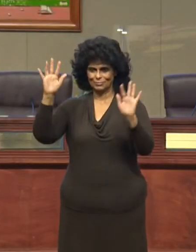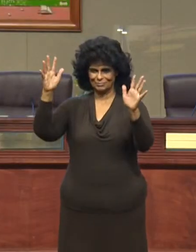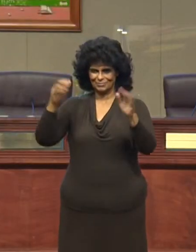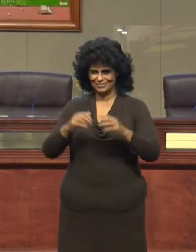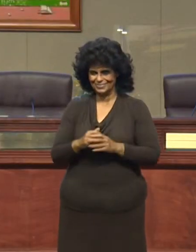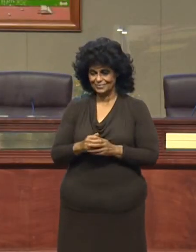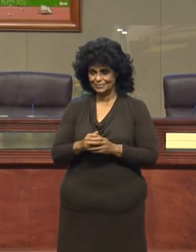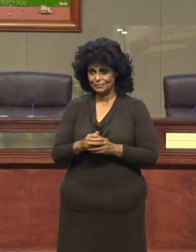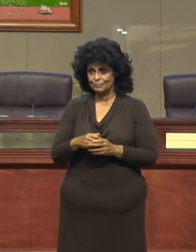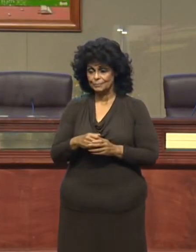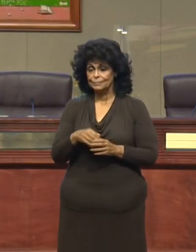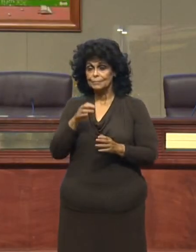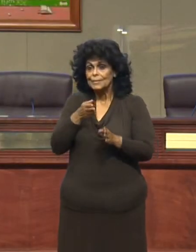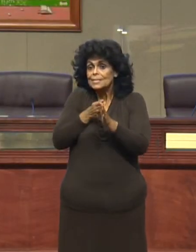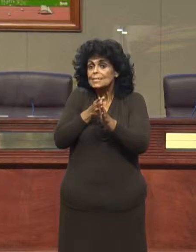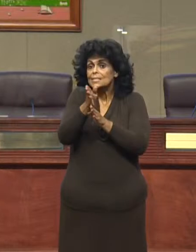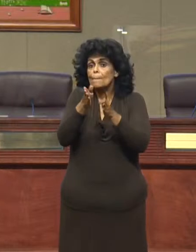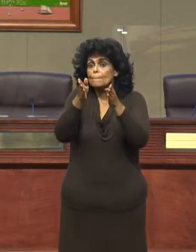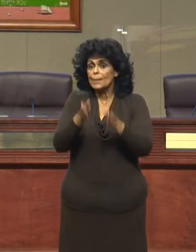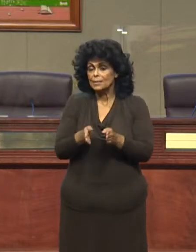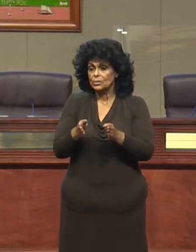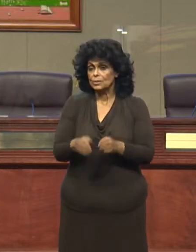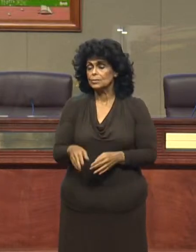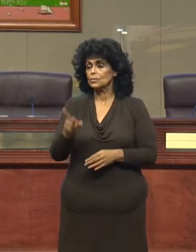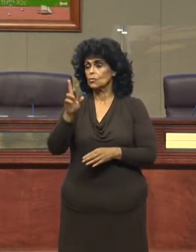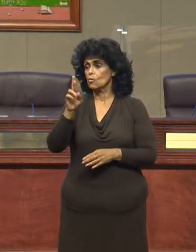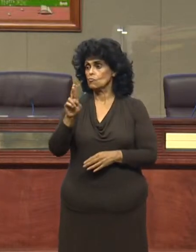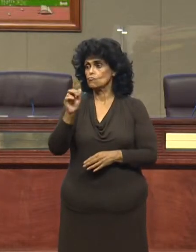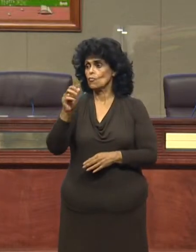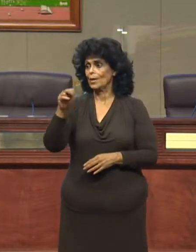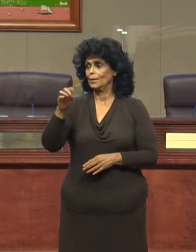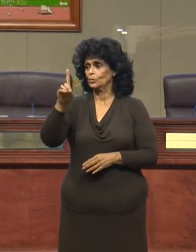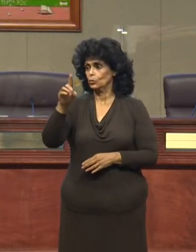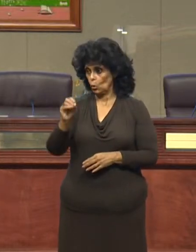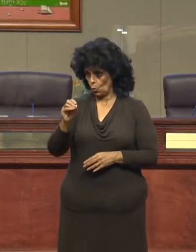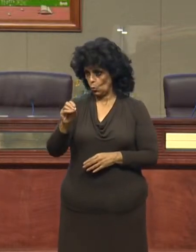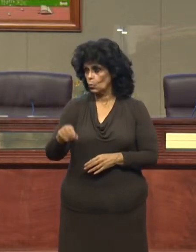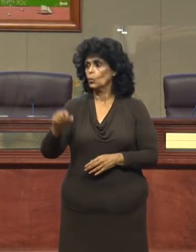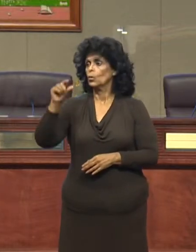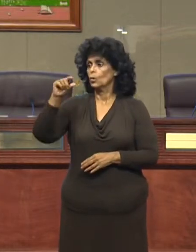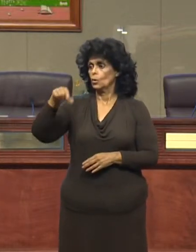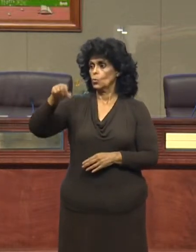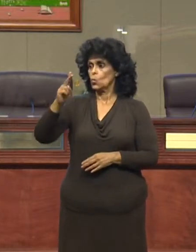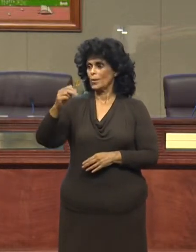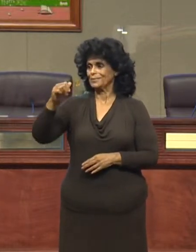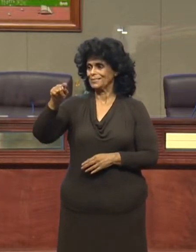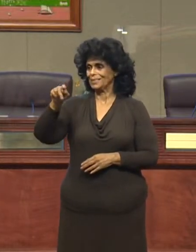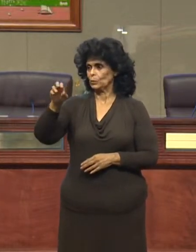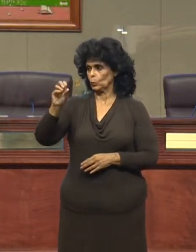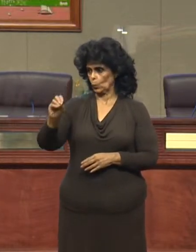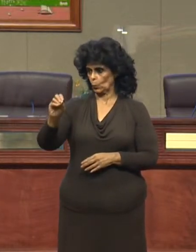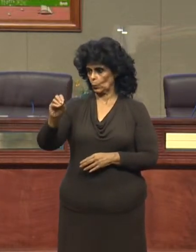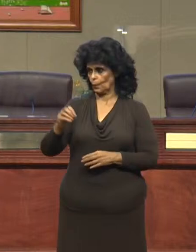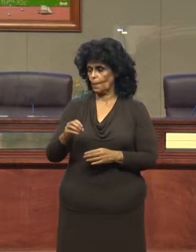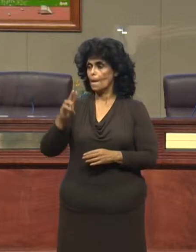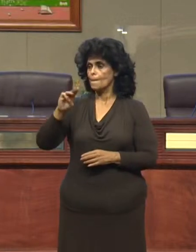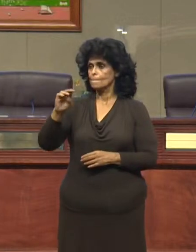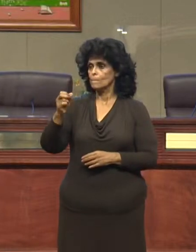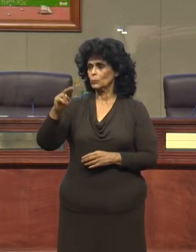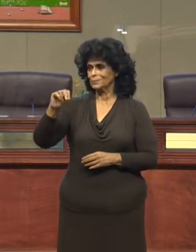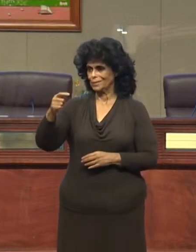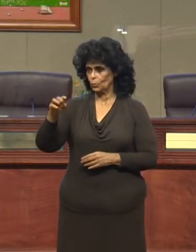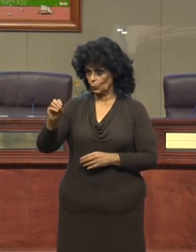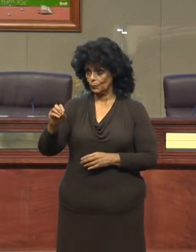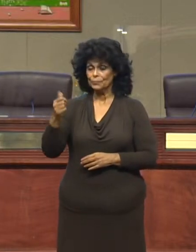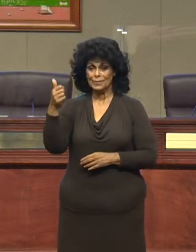Specialist Rando Quintino, Senior Medic of the Florida National Guard.